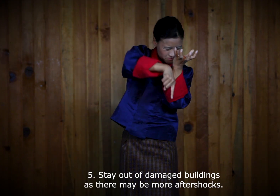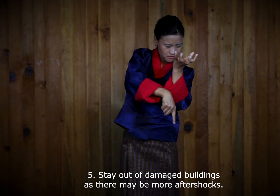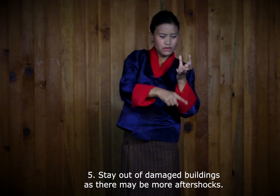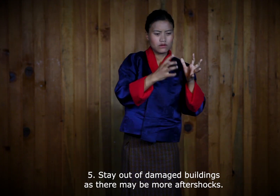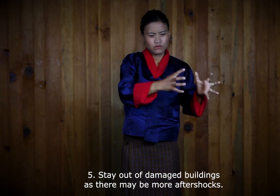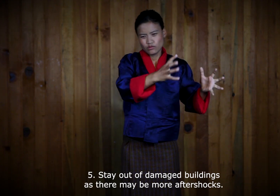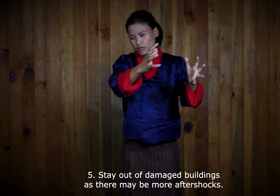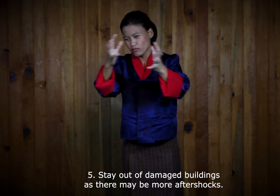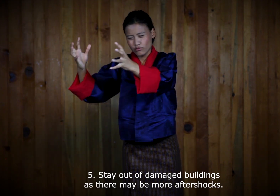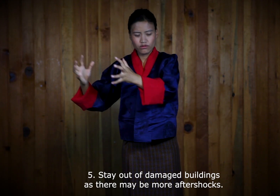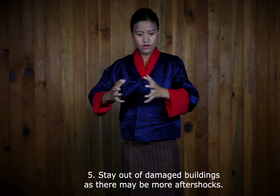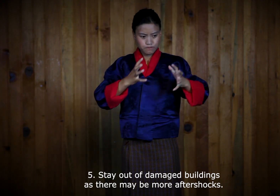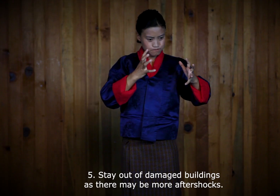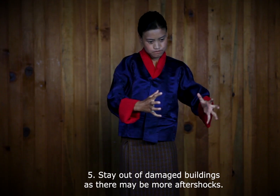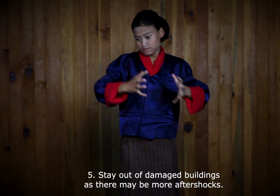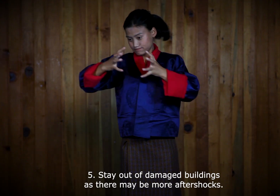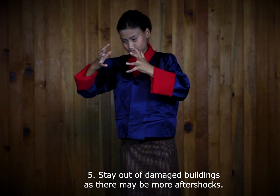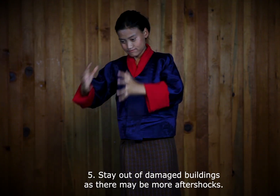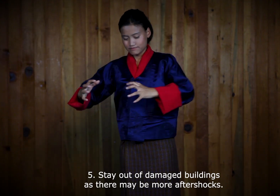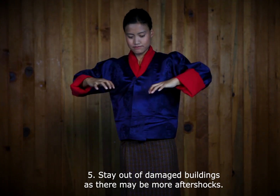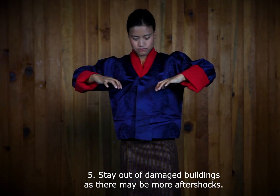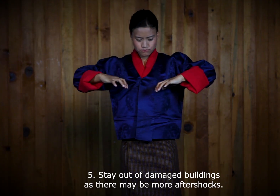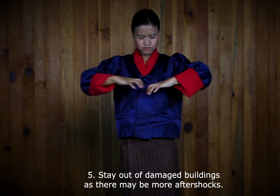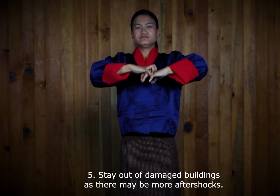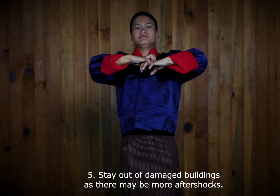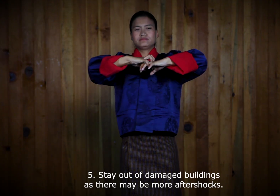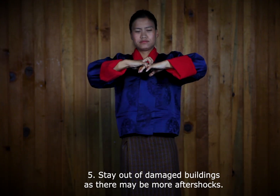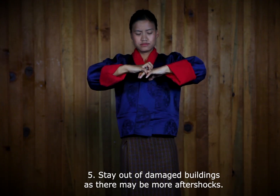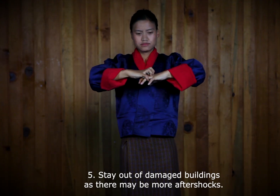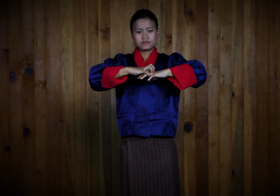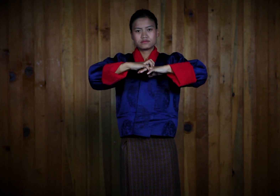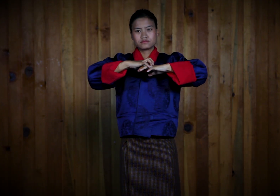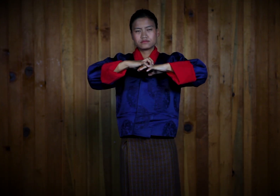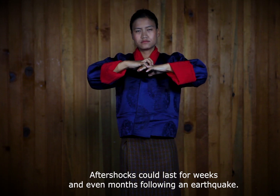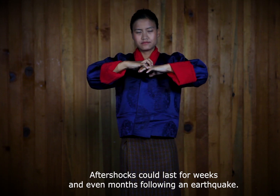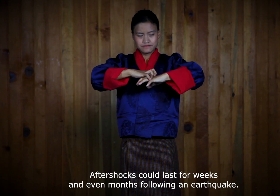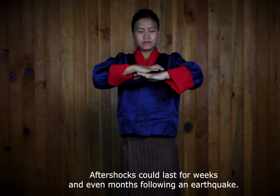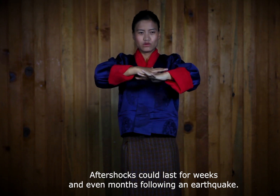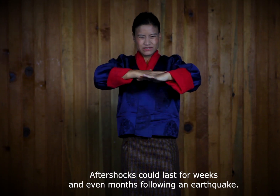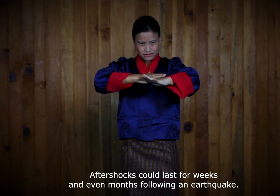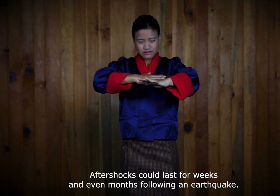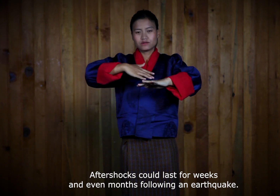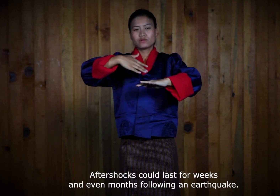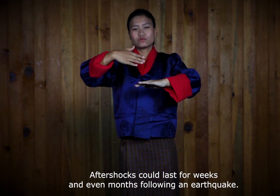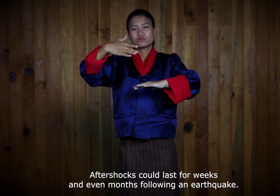Stay out of damaged buildings as there may be more aftershocks. Aftershocks could last